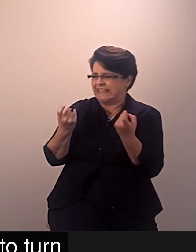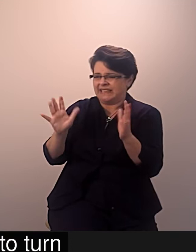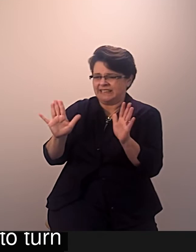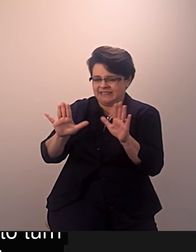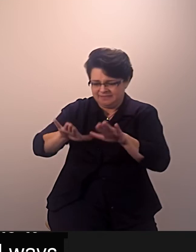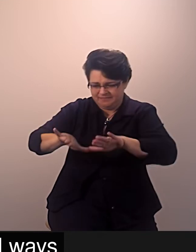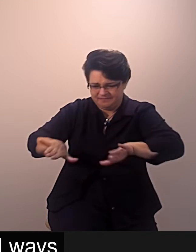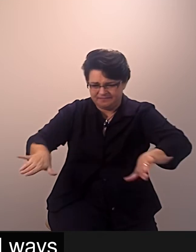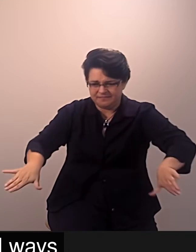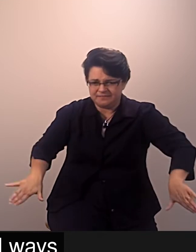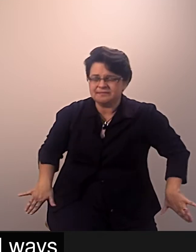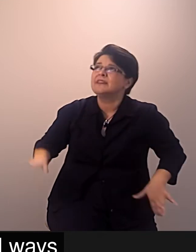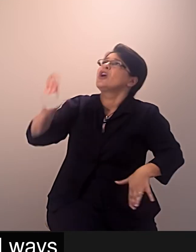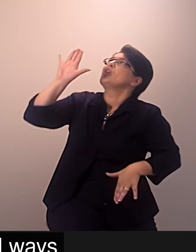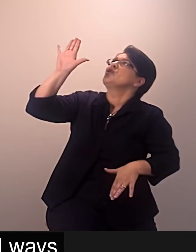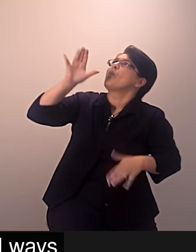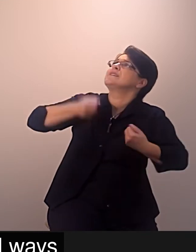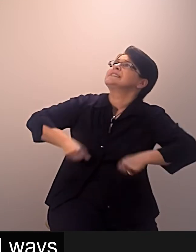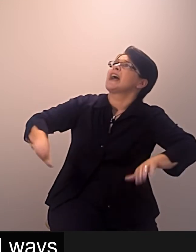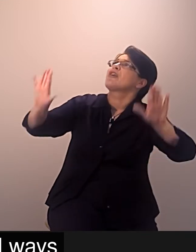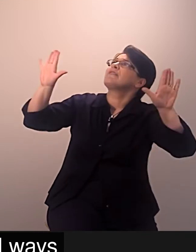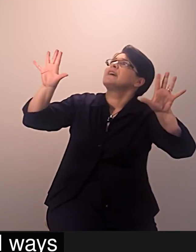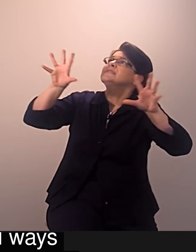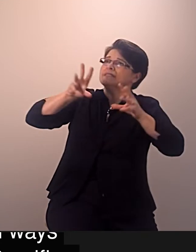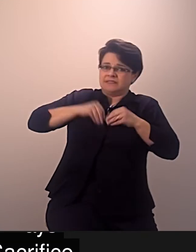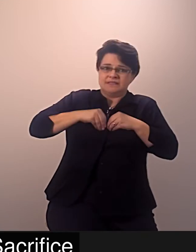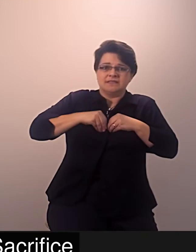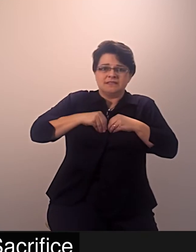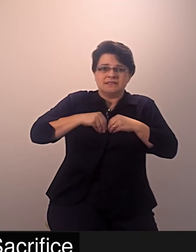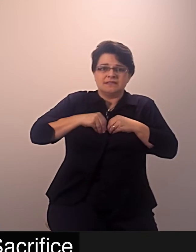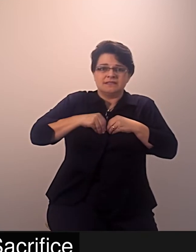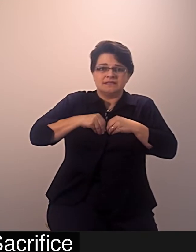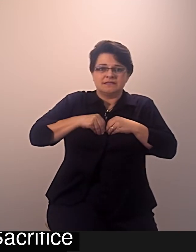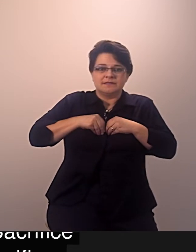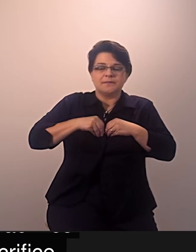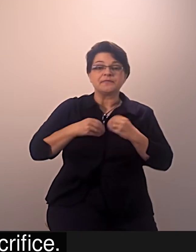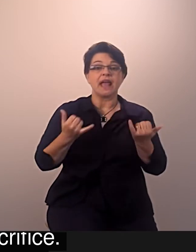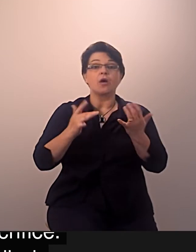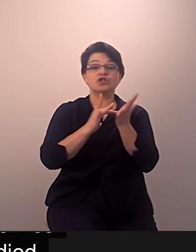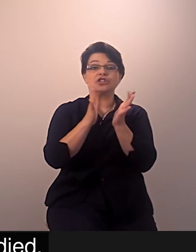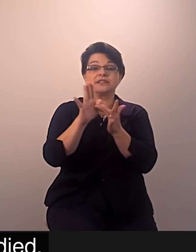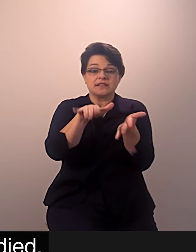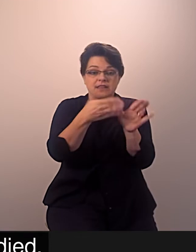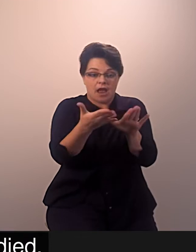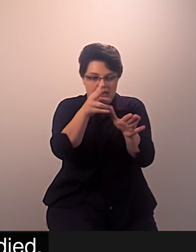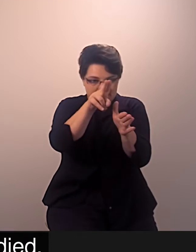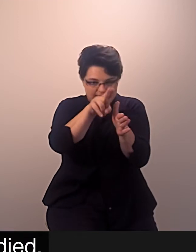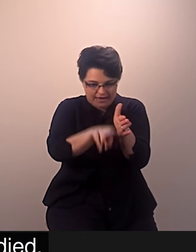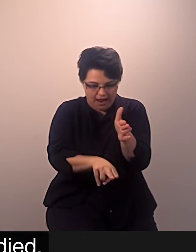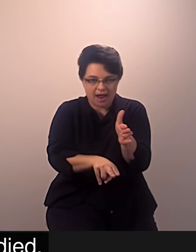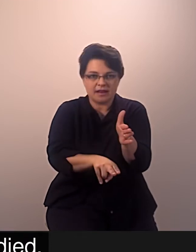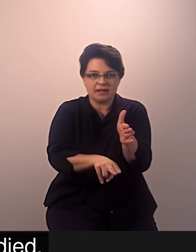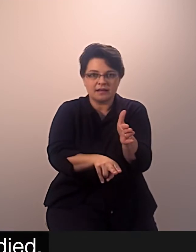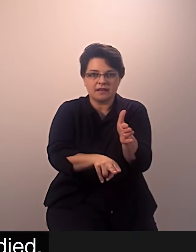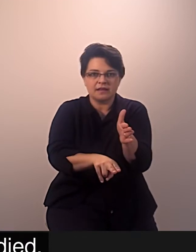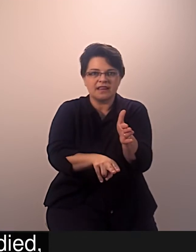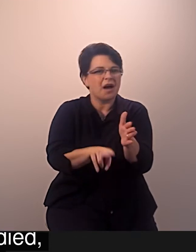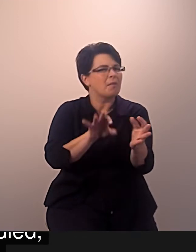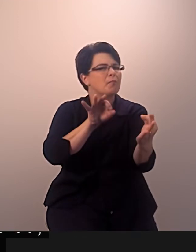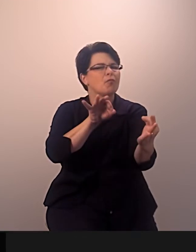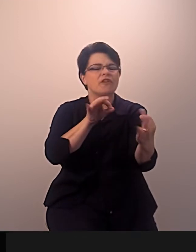his sacrifice as their own sacrifice. When Jesus died, he made the perfect